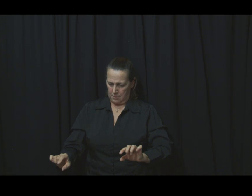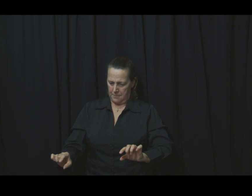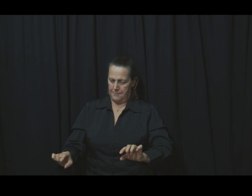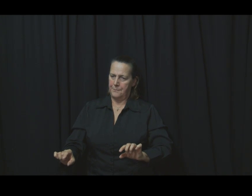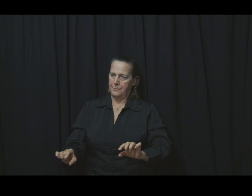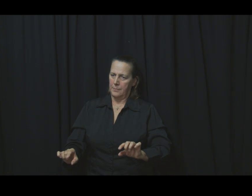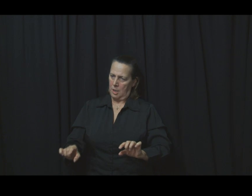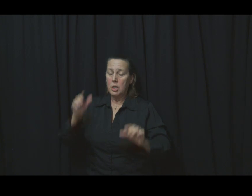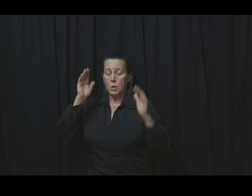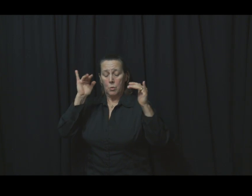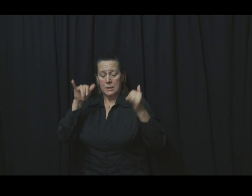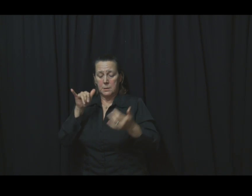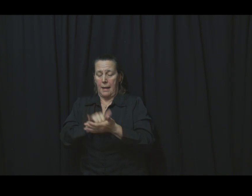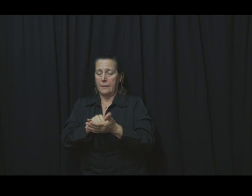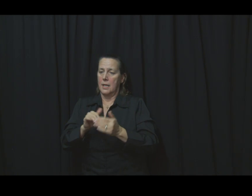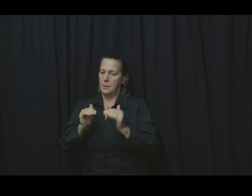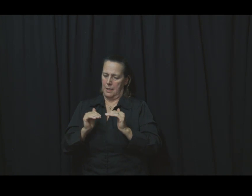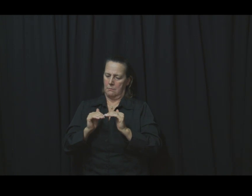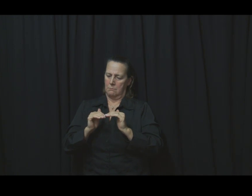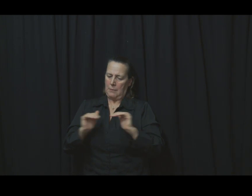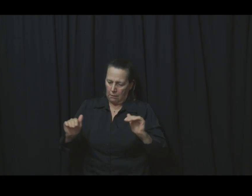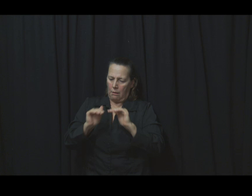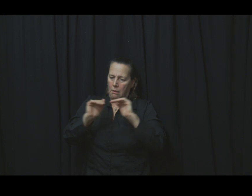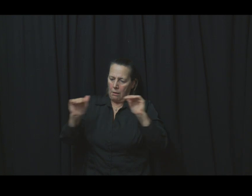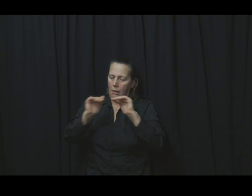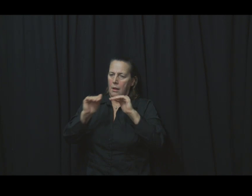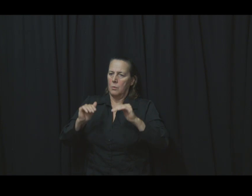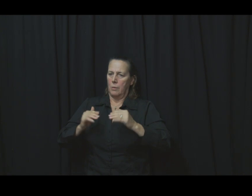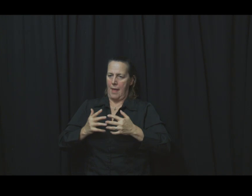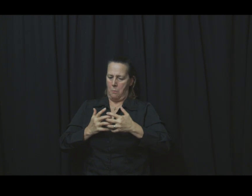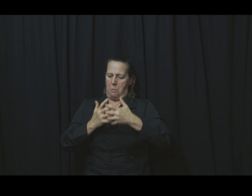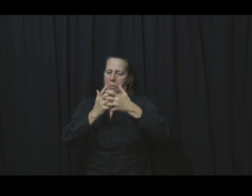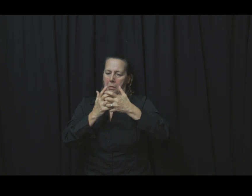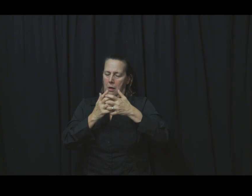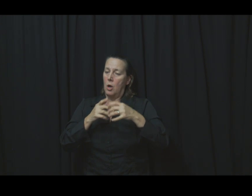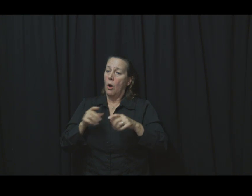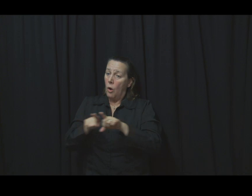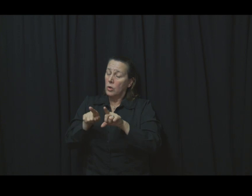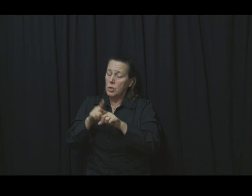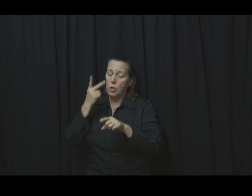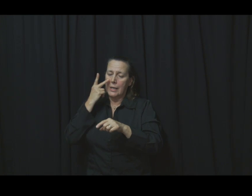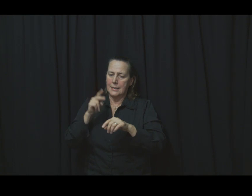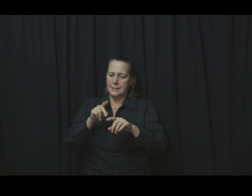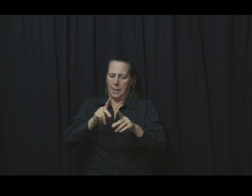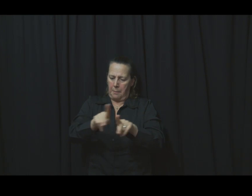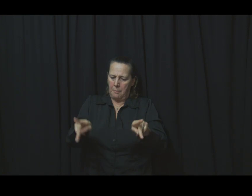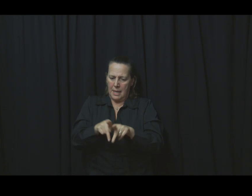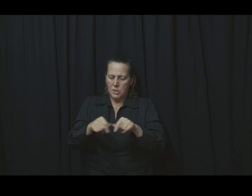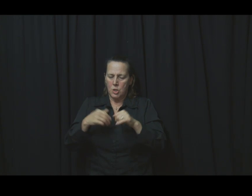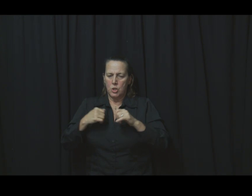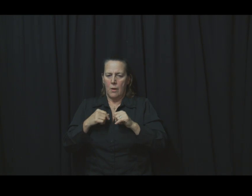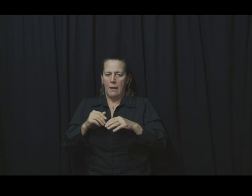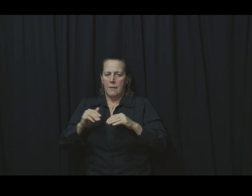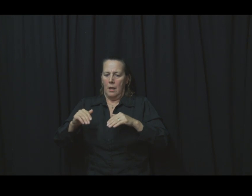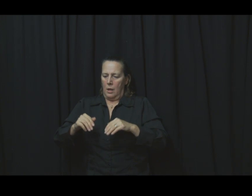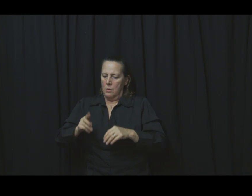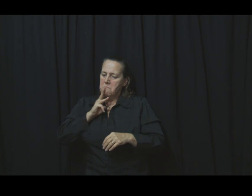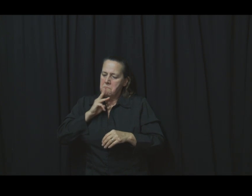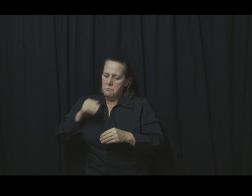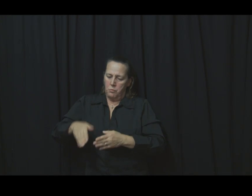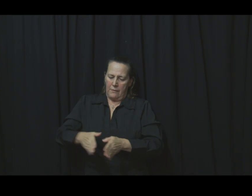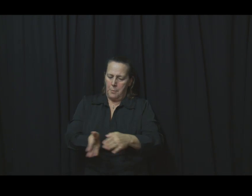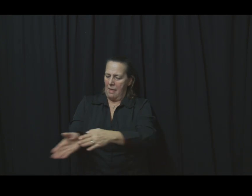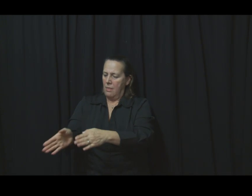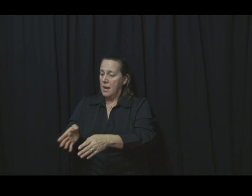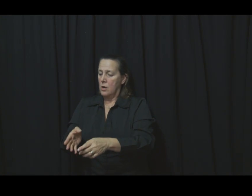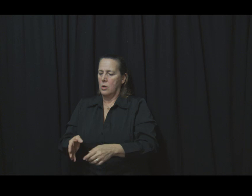we expect it all to be even without intrusion? Furthermore, you can find places in the Grand Canyon where you see an ancient riverbed on that side